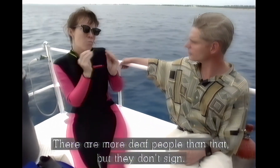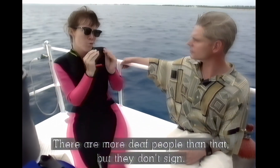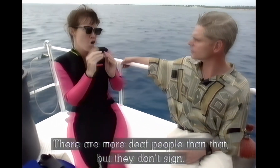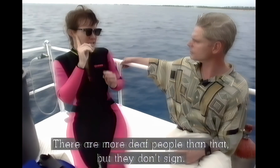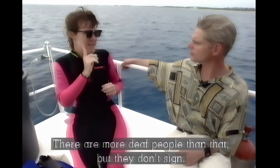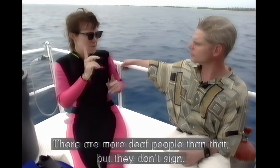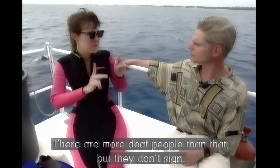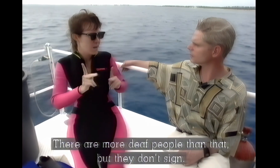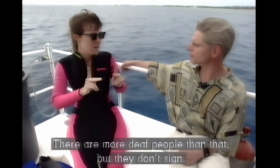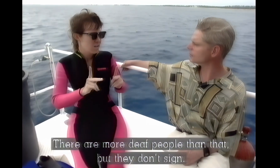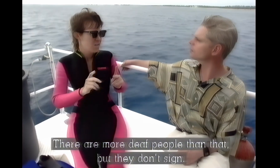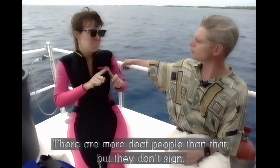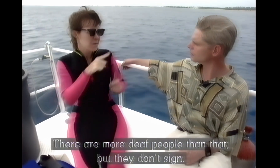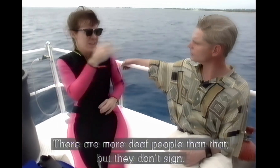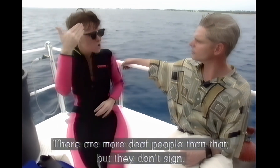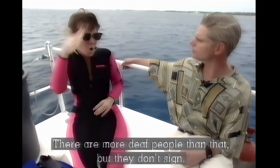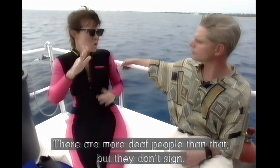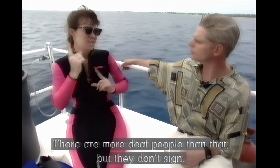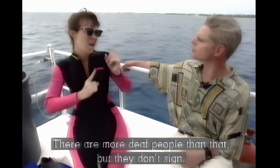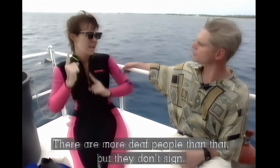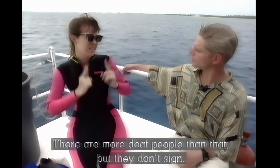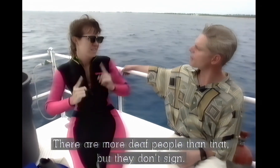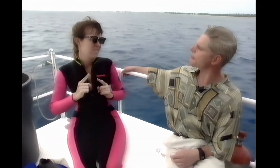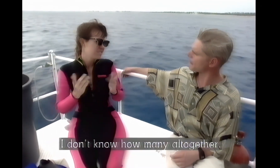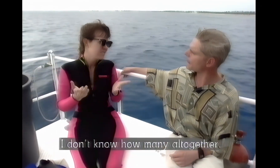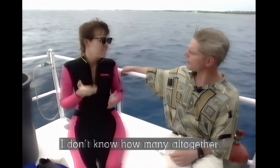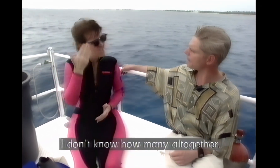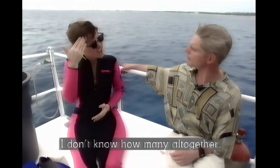that, but they don't know sign. I don't know how many people altogether.